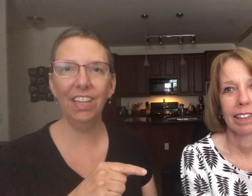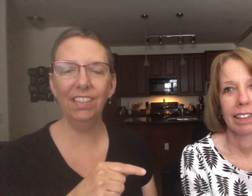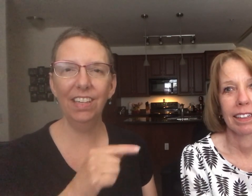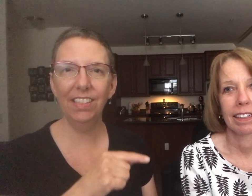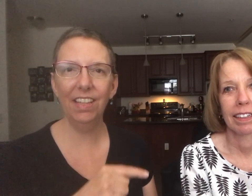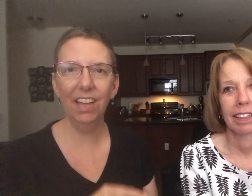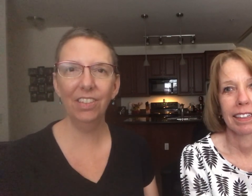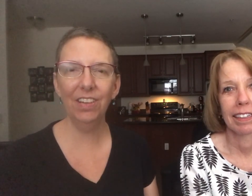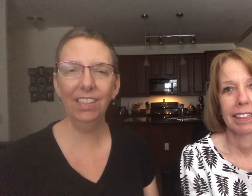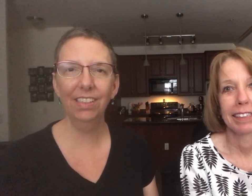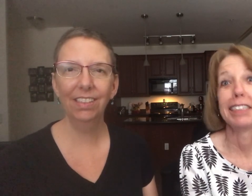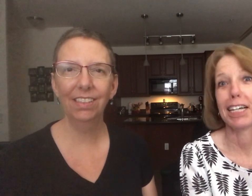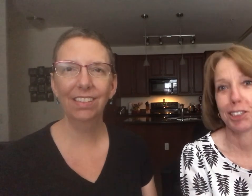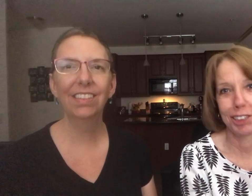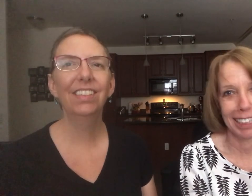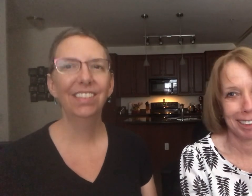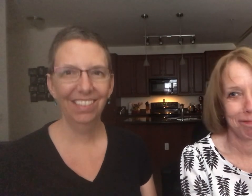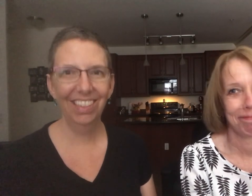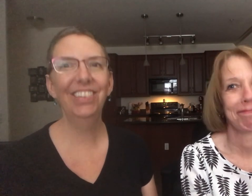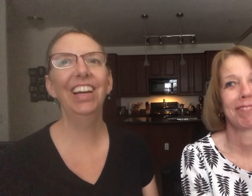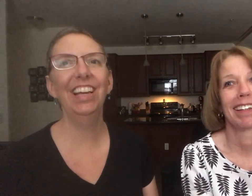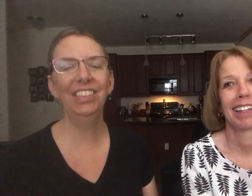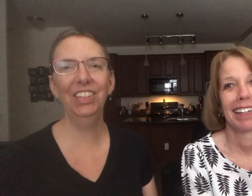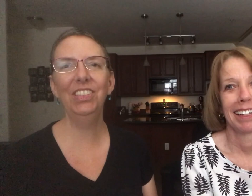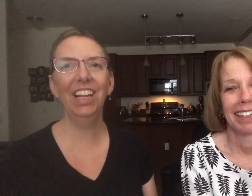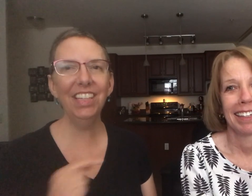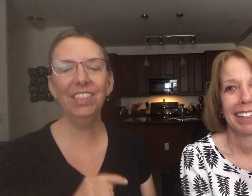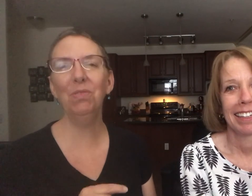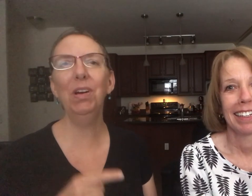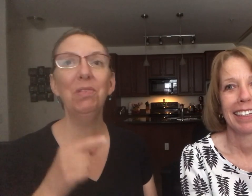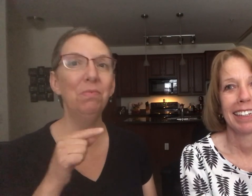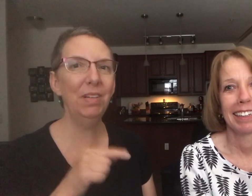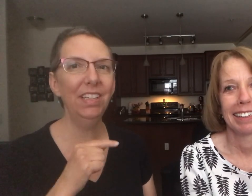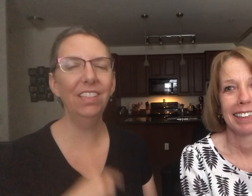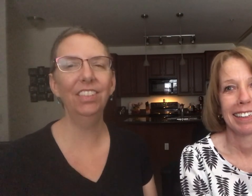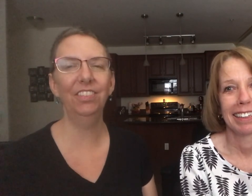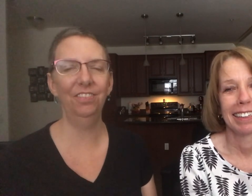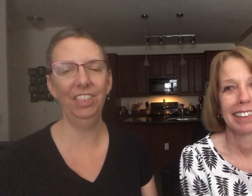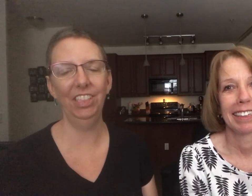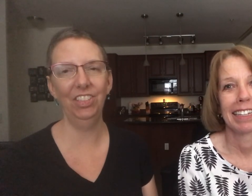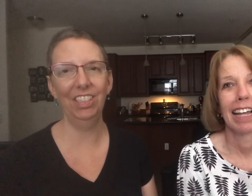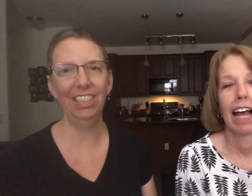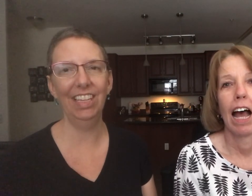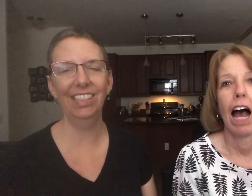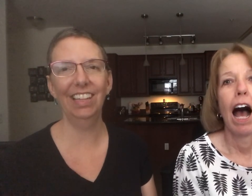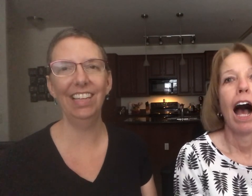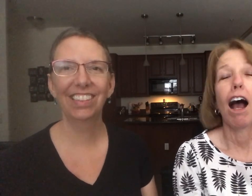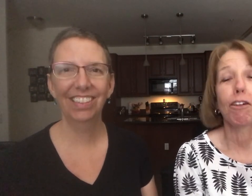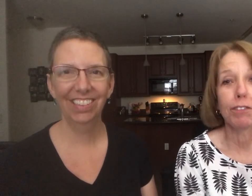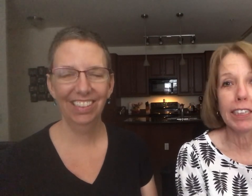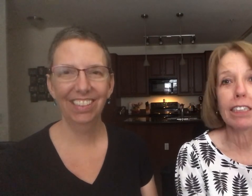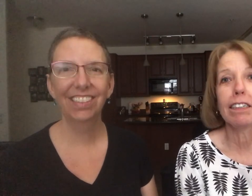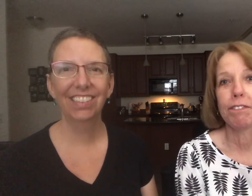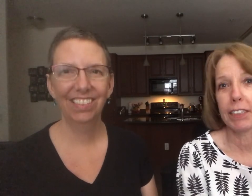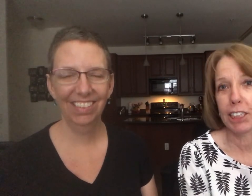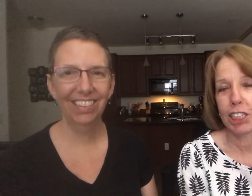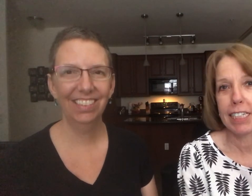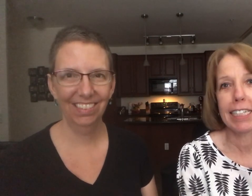Did I say that correct? Yes, you did. Okay, so tell us what a real Philly cheesesteak is like. A real Philly cheesesteak